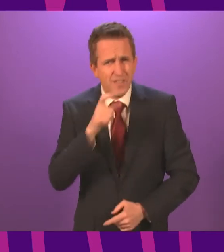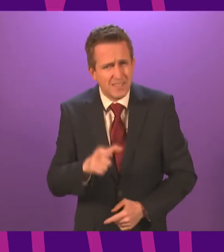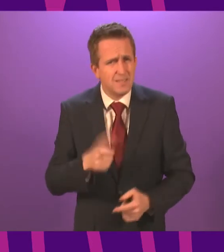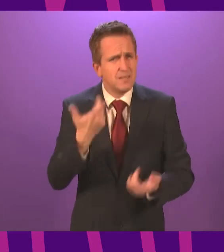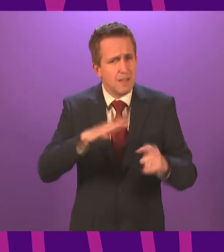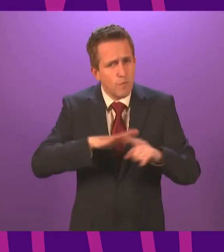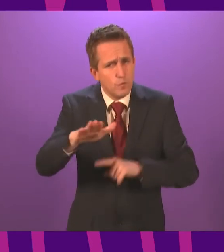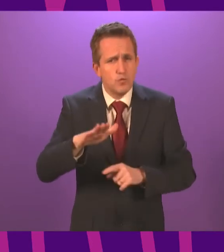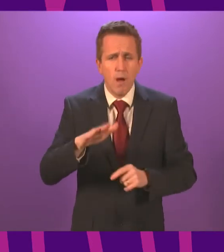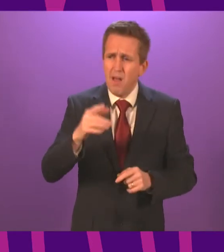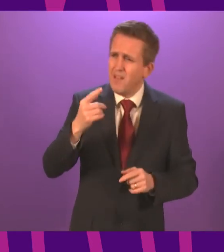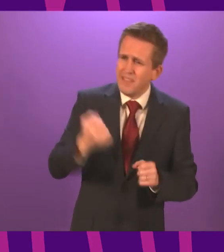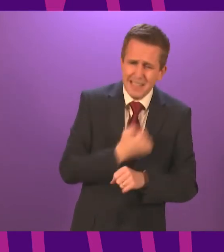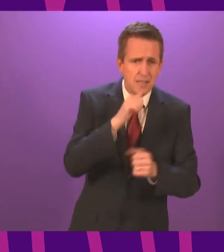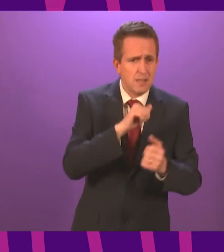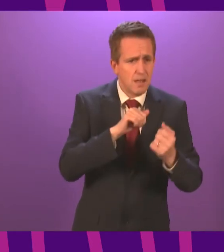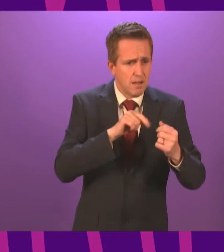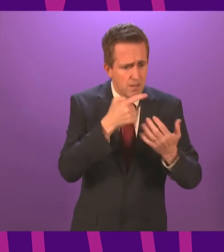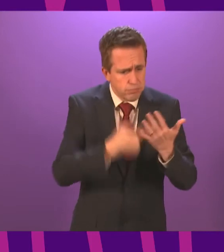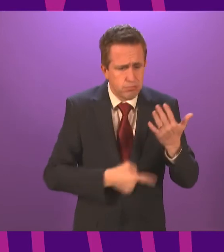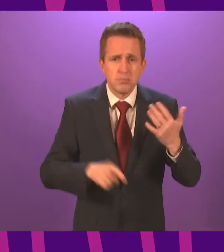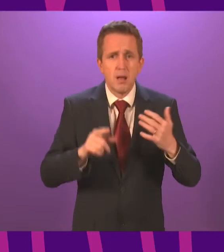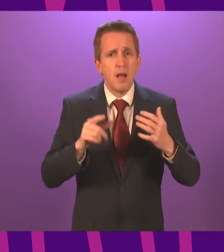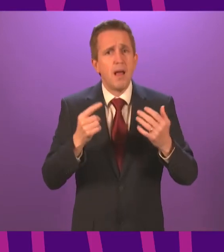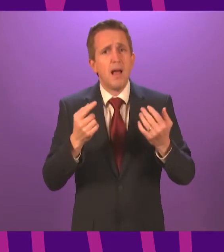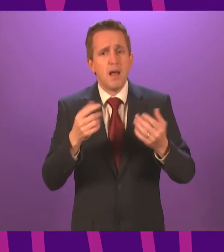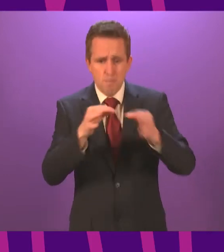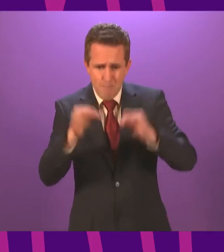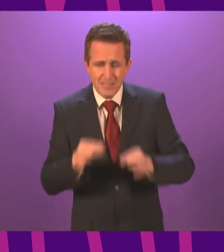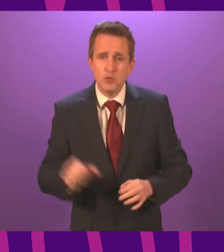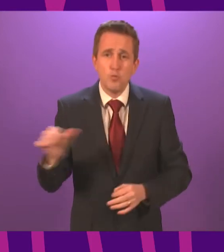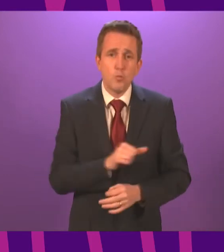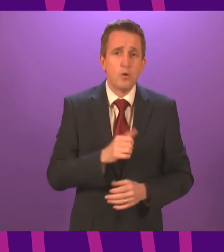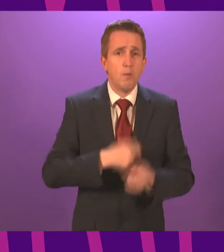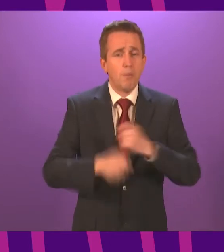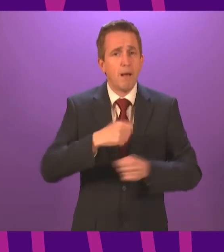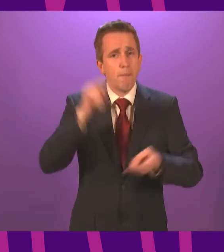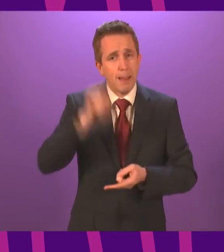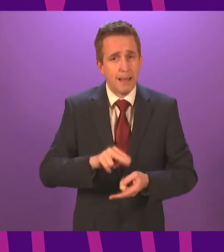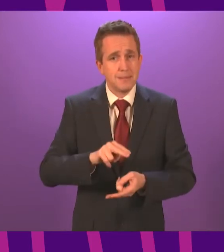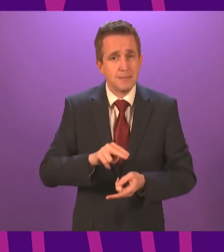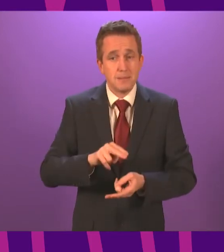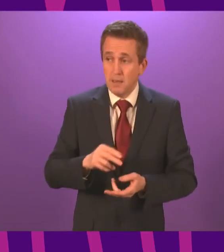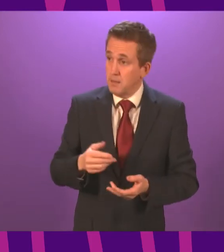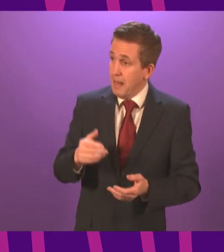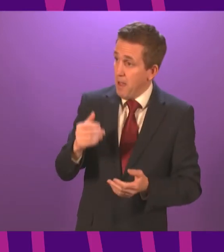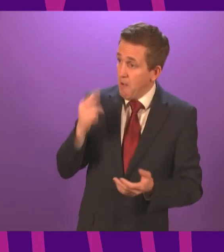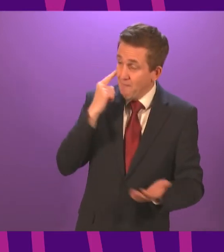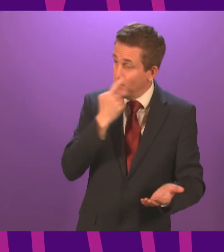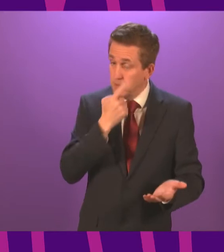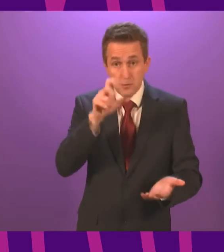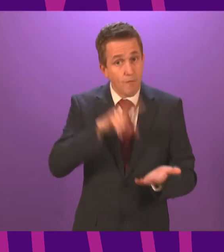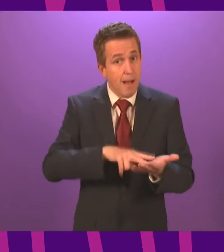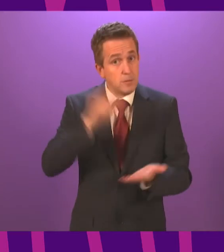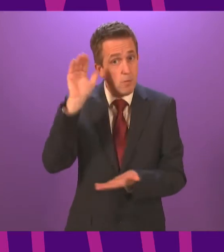thing, measures would be eased. Through their sacrifices, the virus has gone down, but